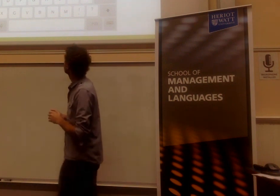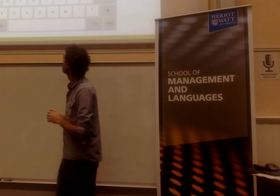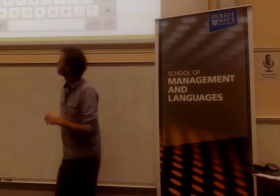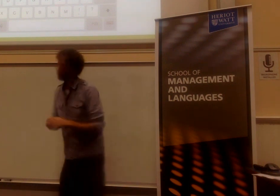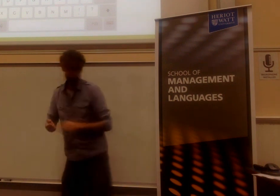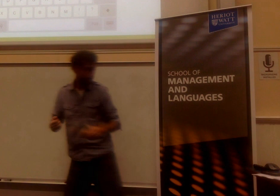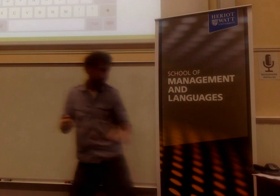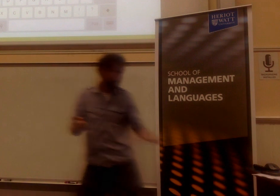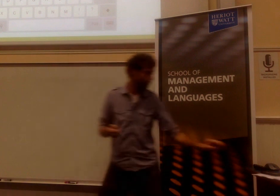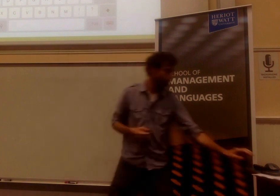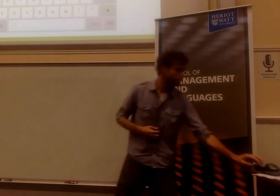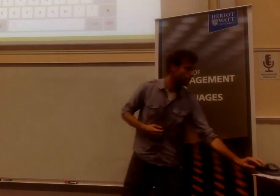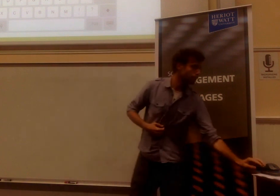purpose.